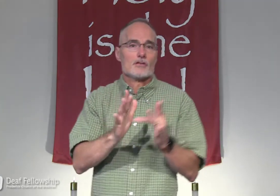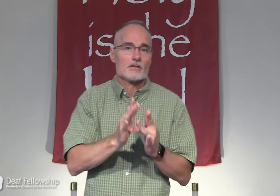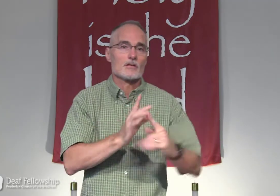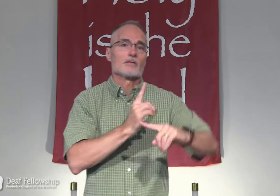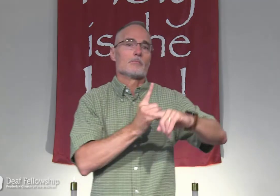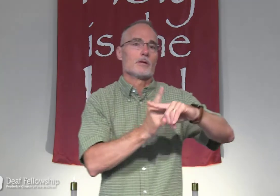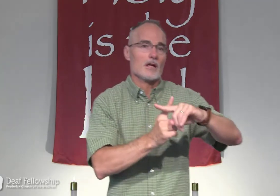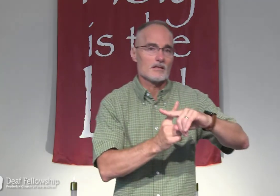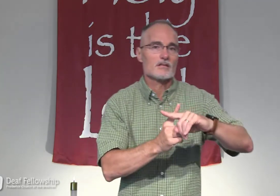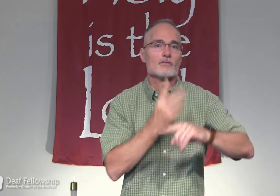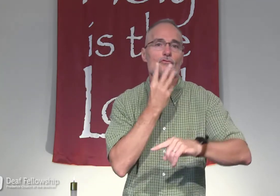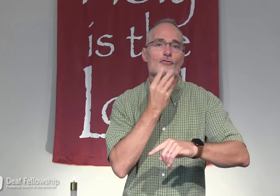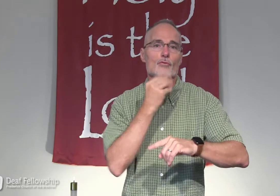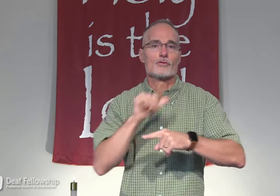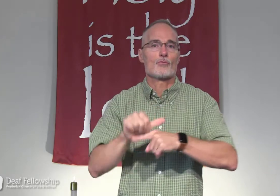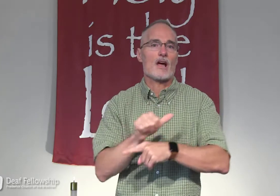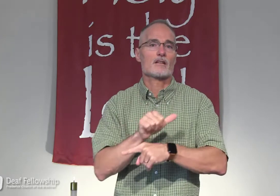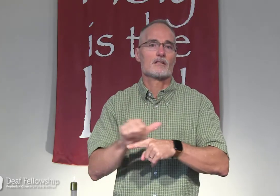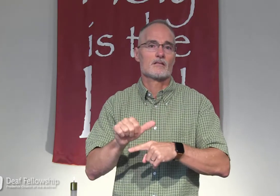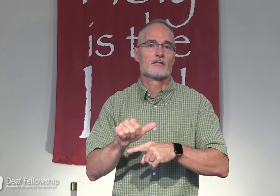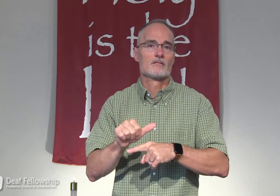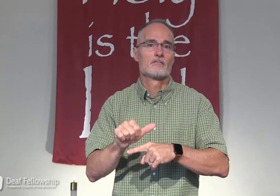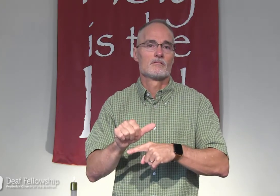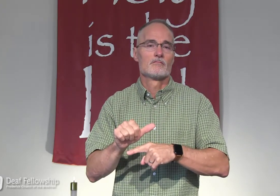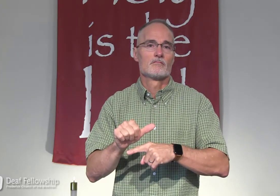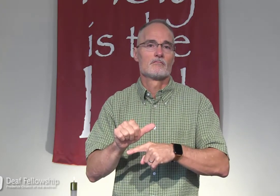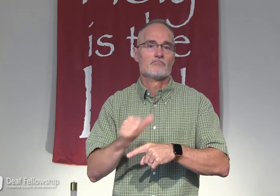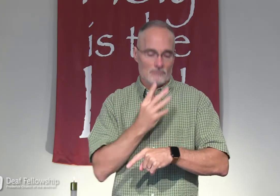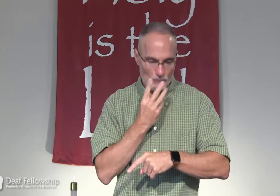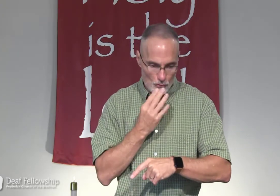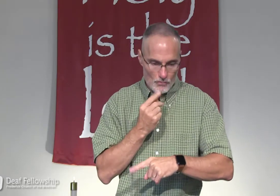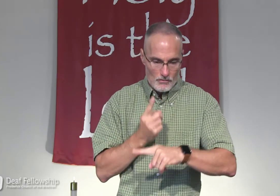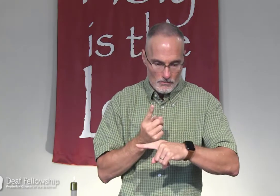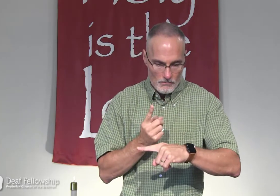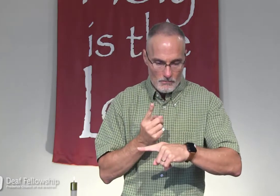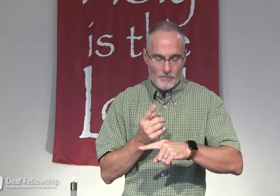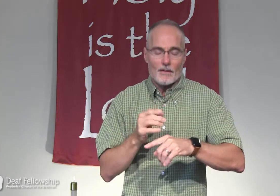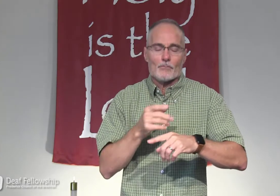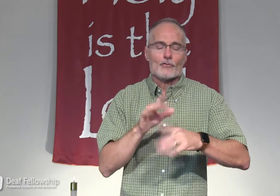they thought that they needed Jesus plus the